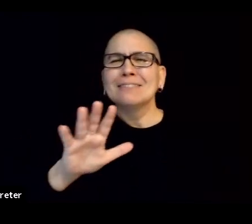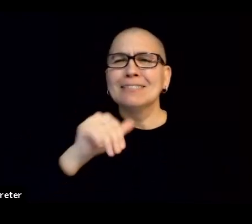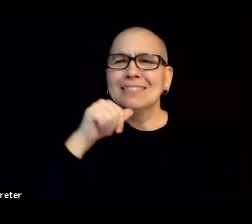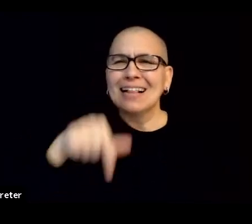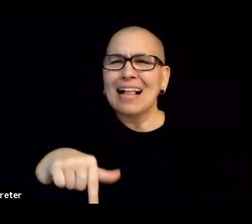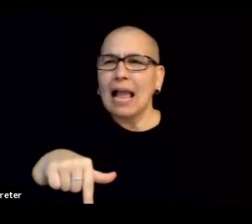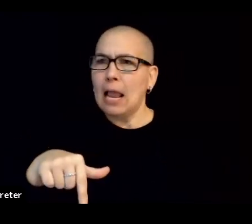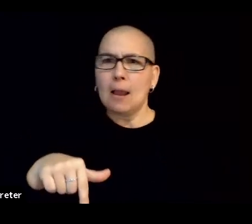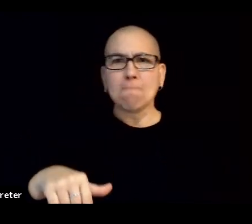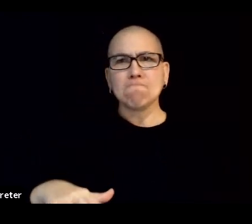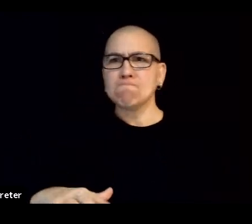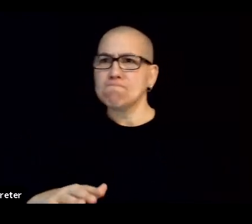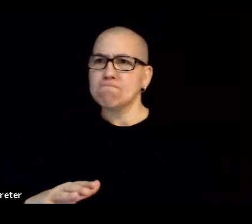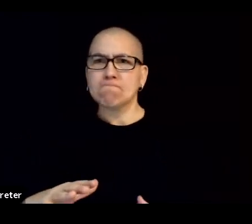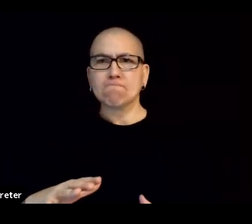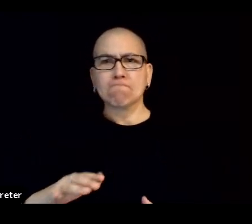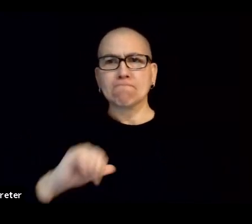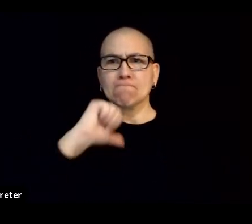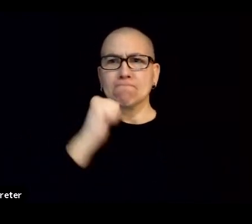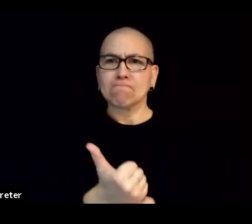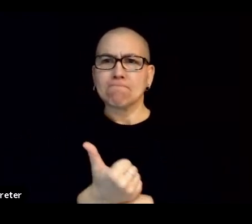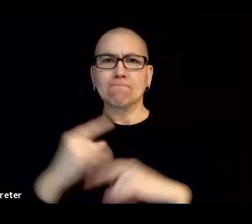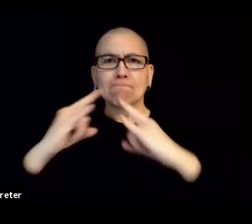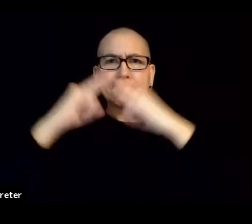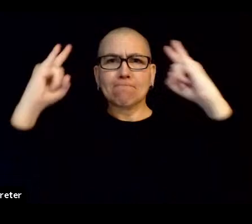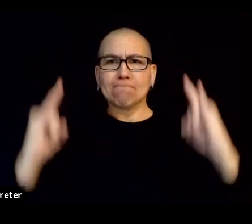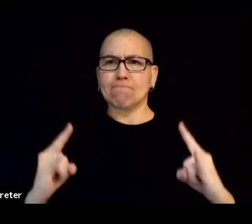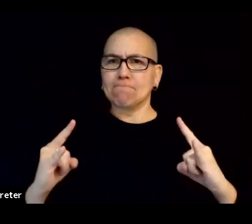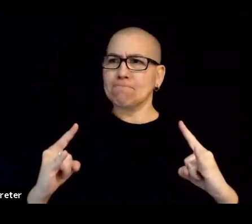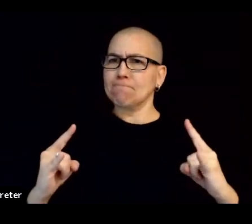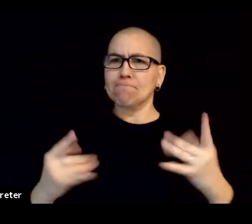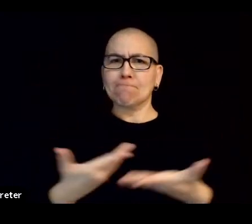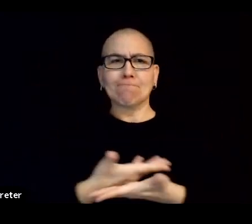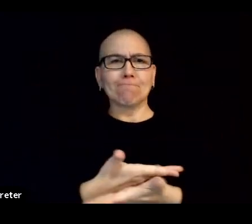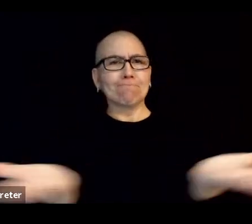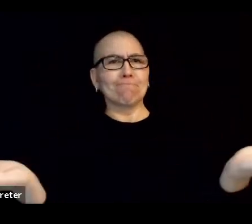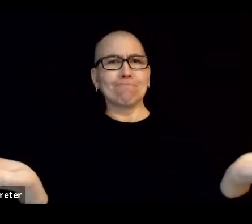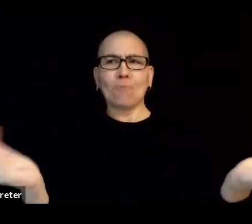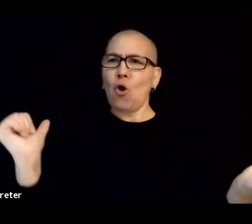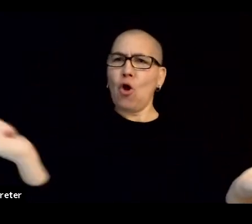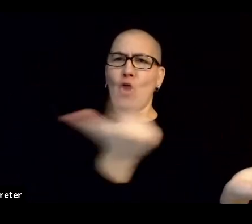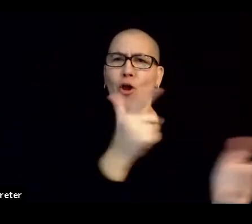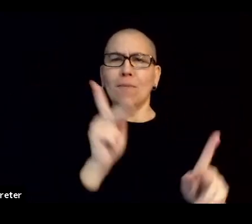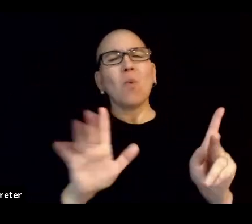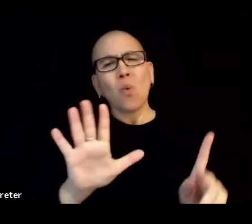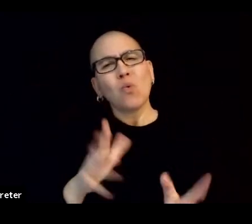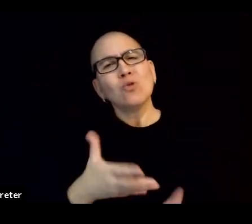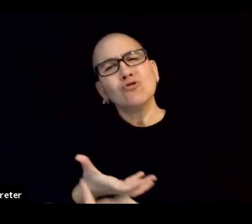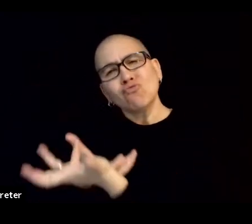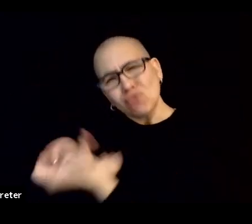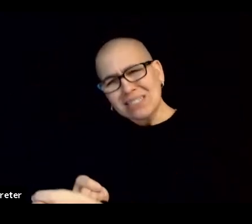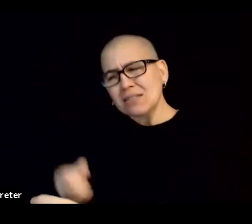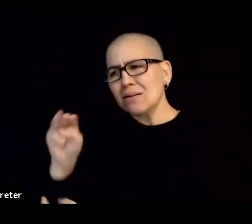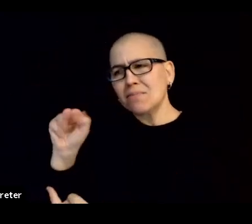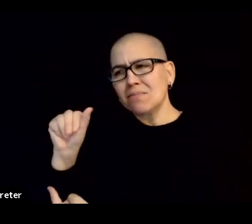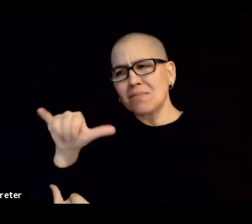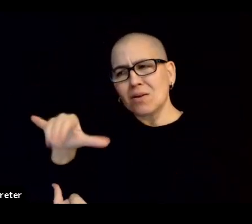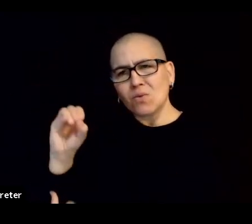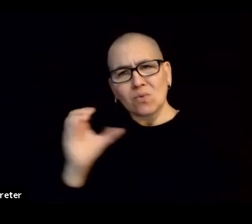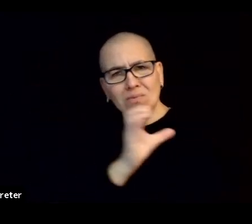wheel. Andrea Walsh and Health Partners can do this just fine. So can Mayo. So can all the others that are out there across the